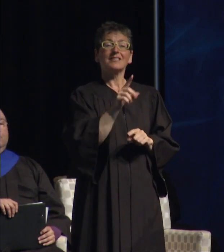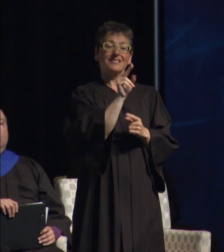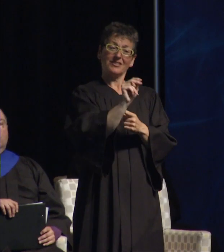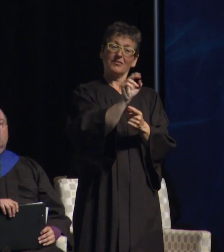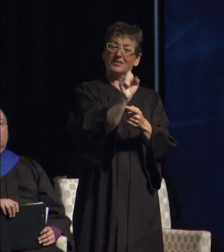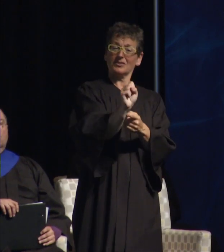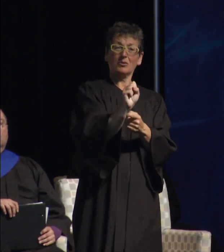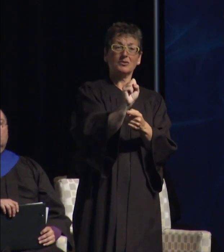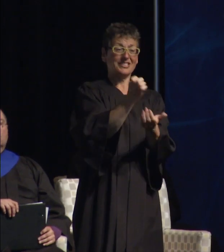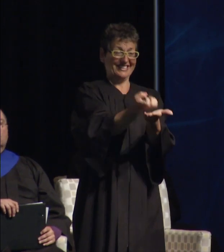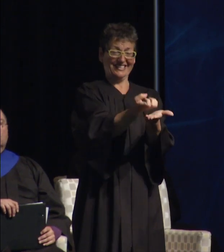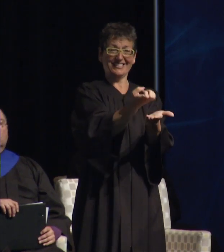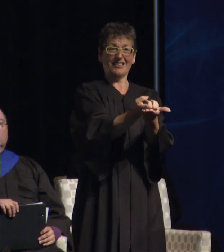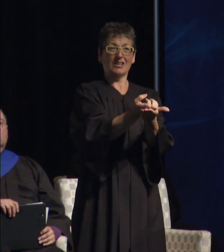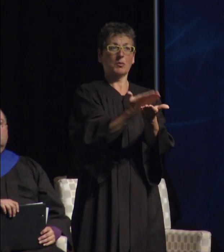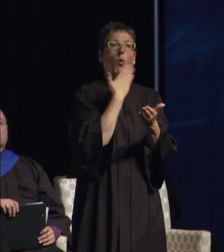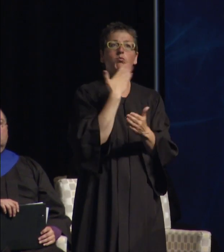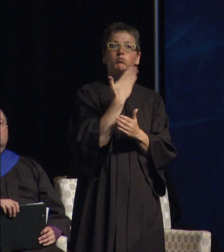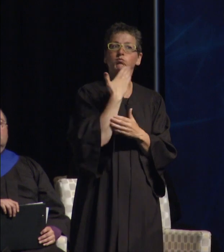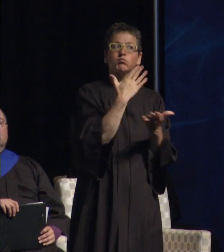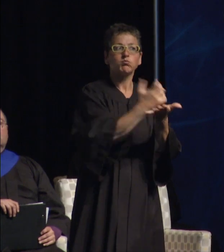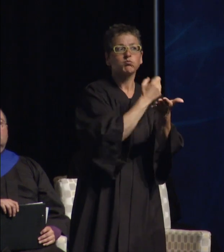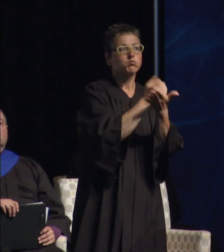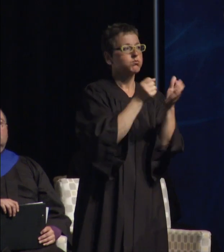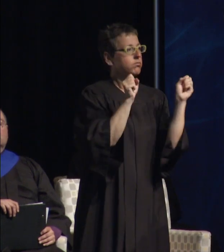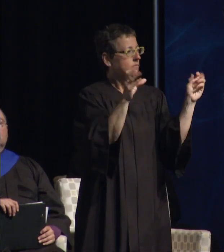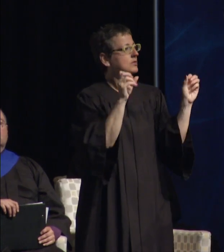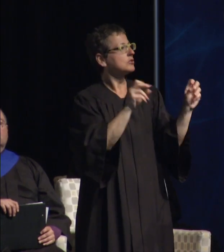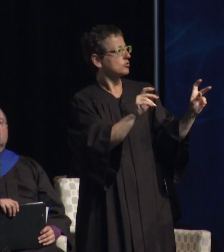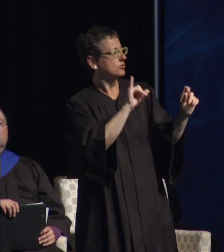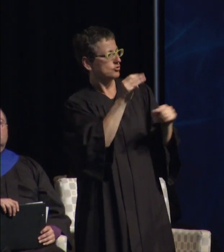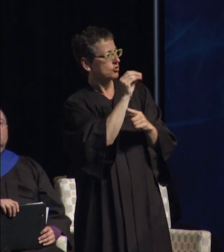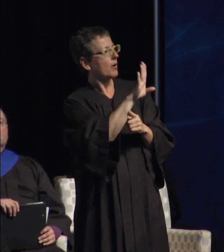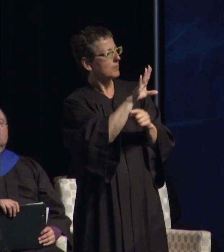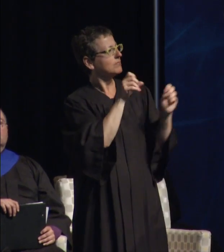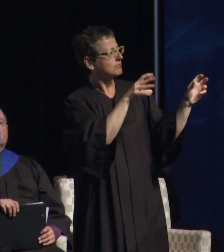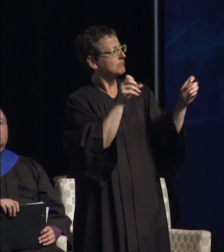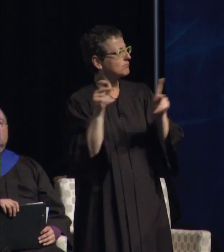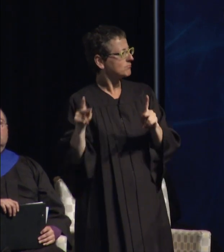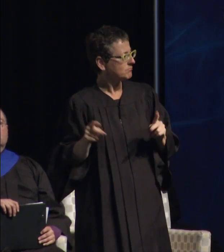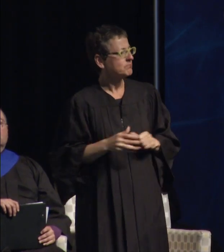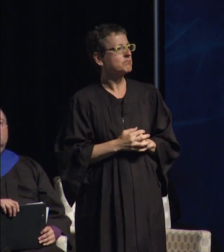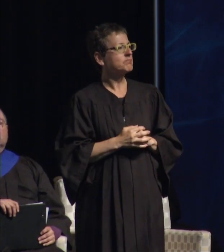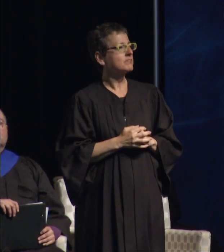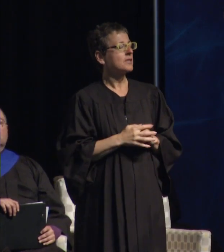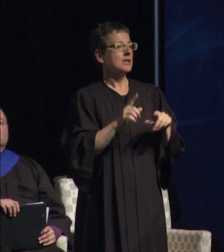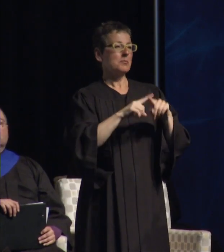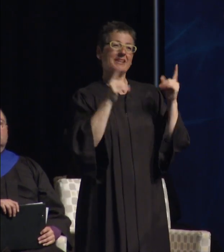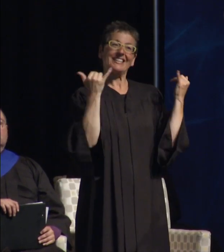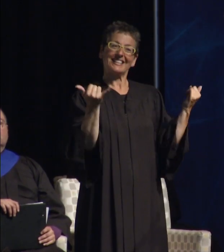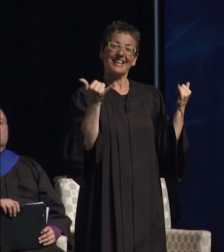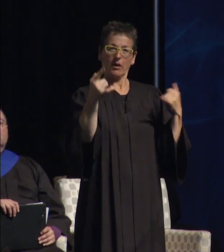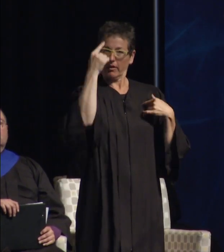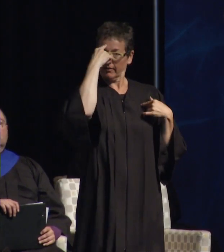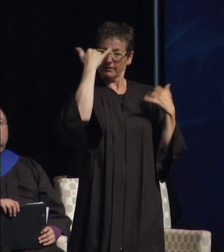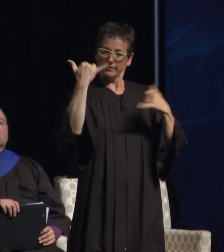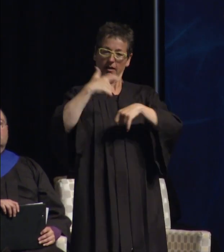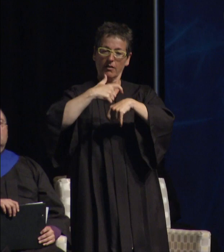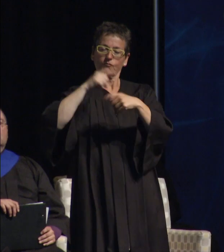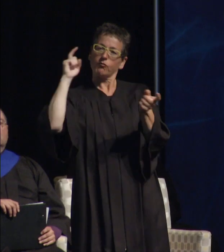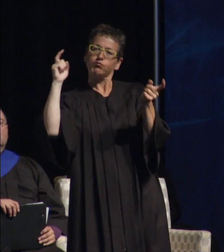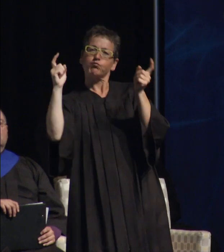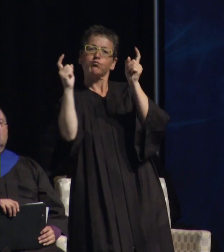faced such opportunity, while at the same time faced pain. I think we're on the verge of a great transition with